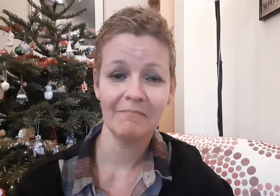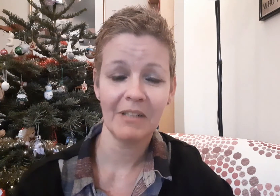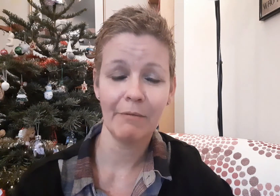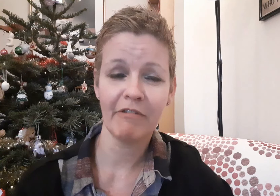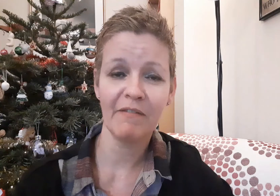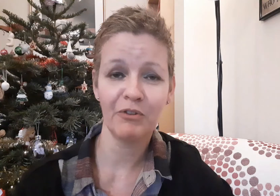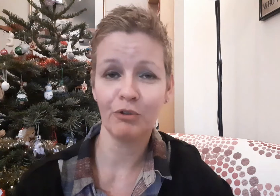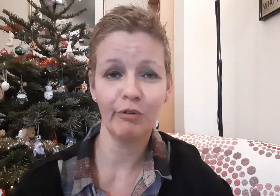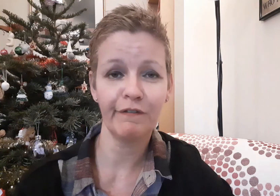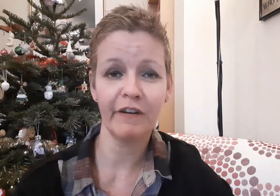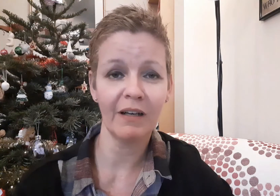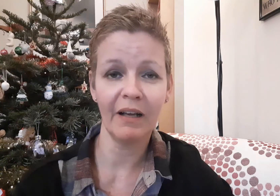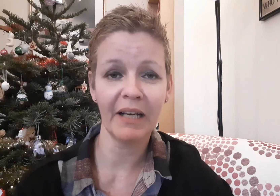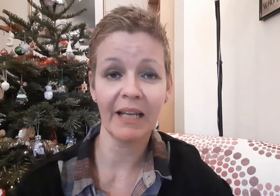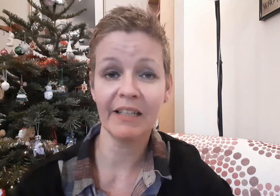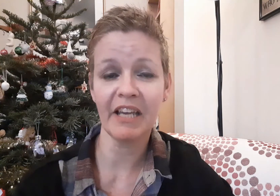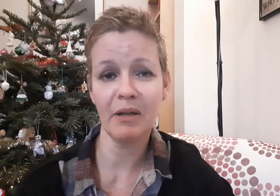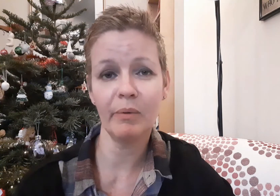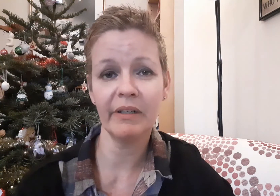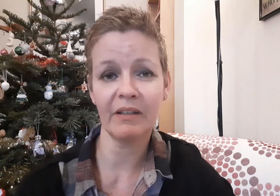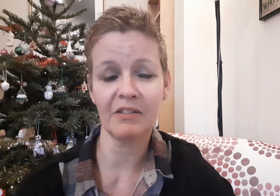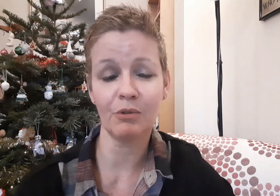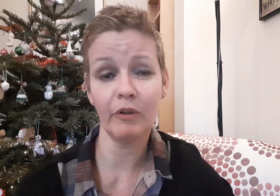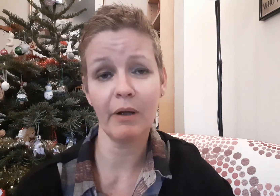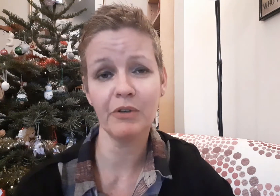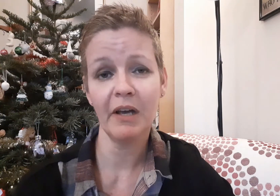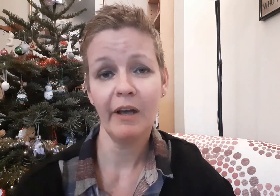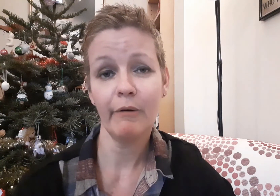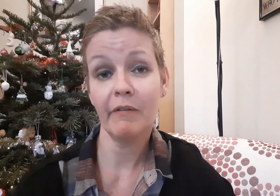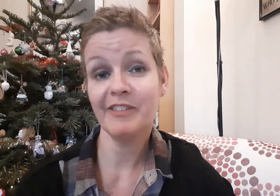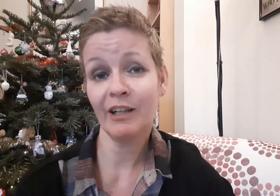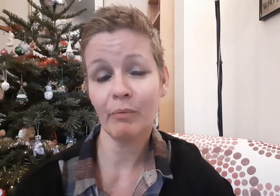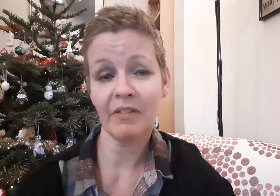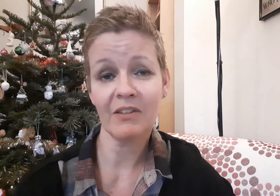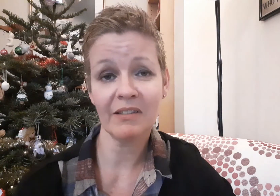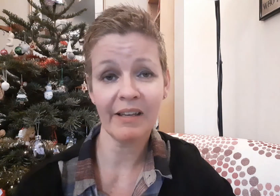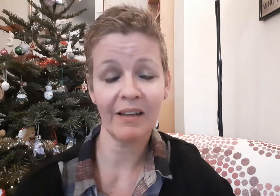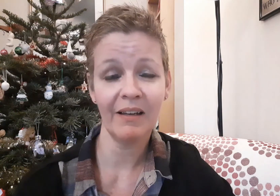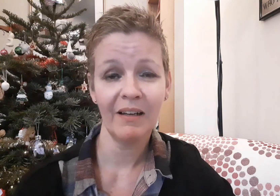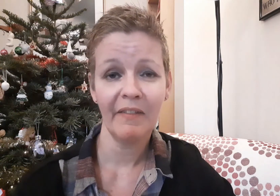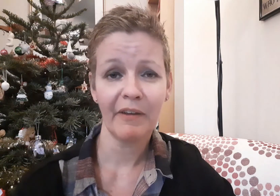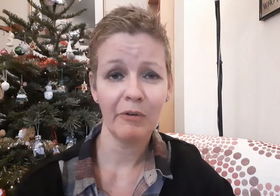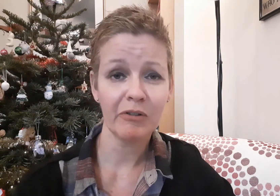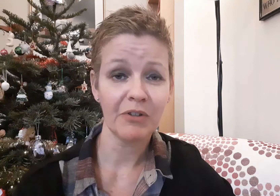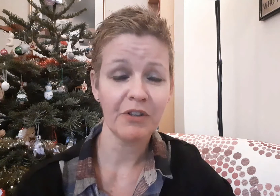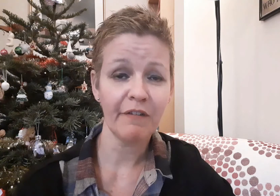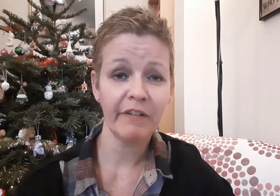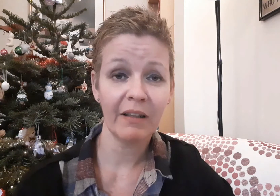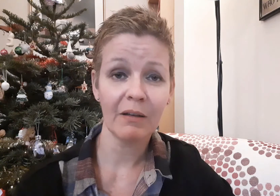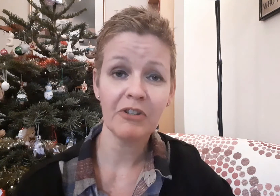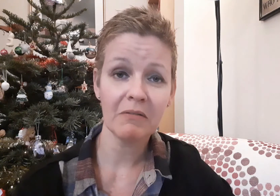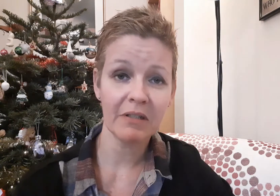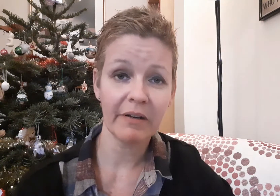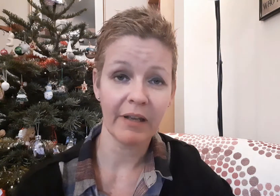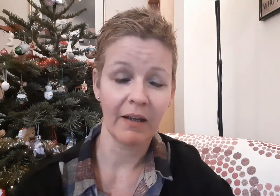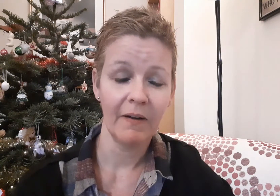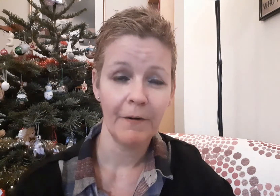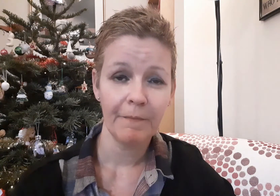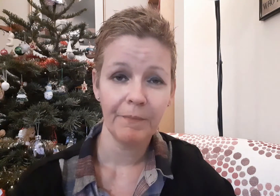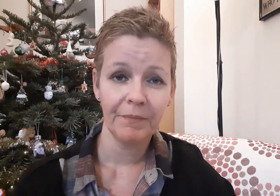I'm grateful to all frontline and key workers, all those who have dealt with the sick, those who are suffering, those who are dying,